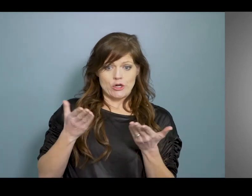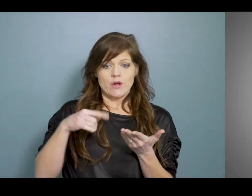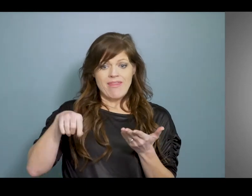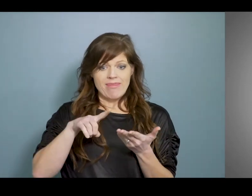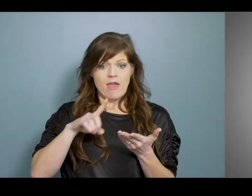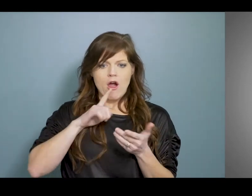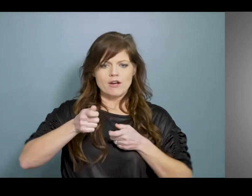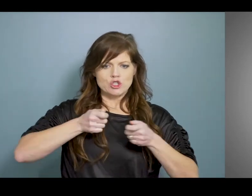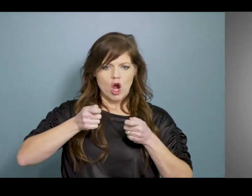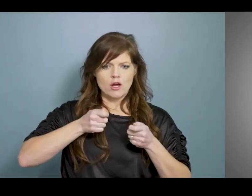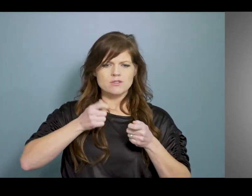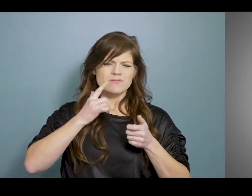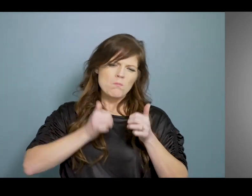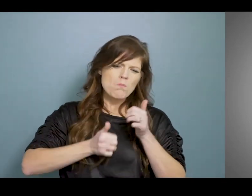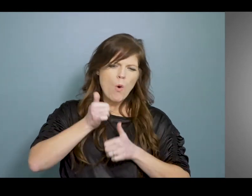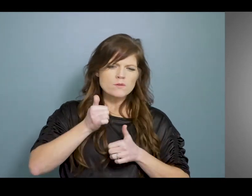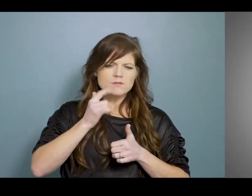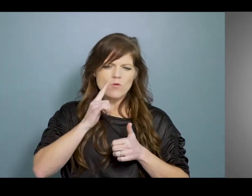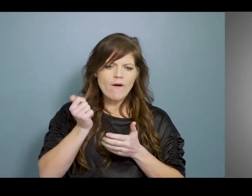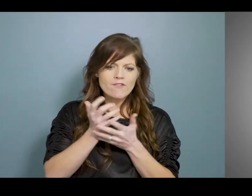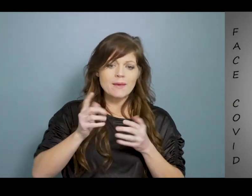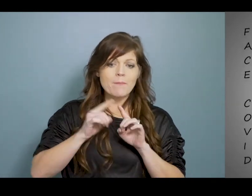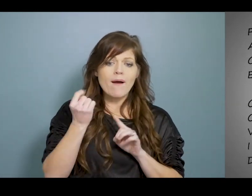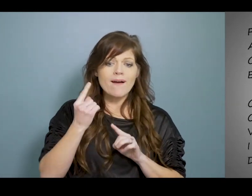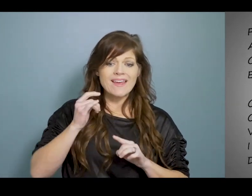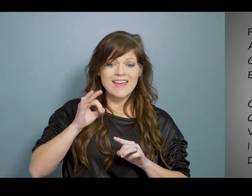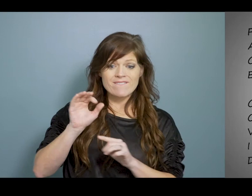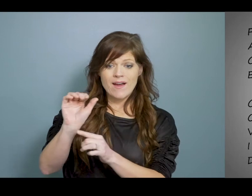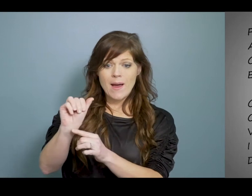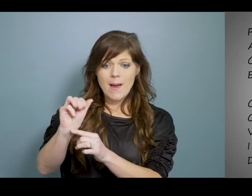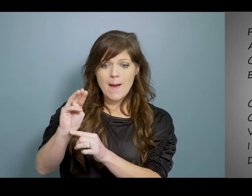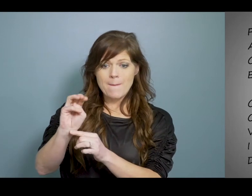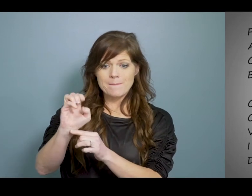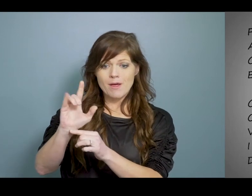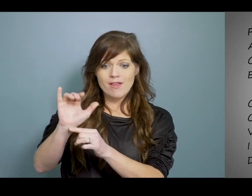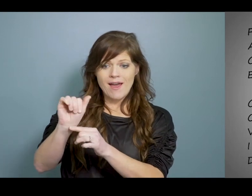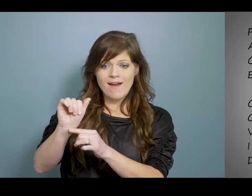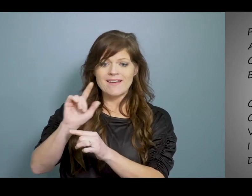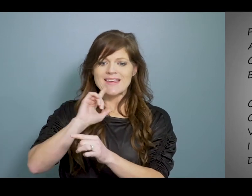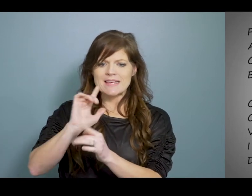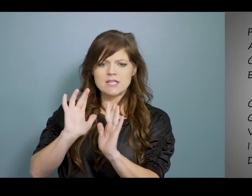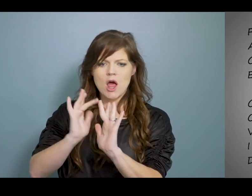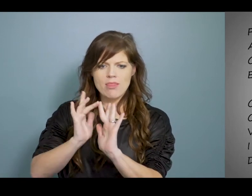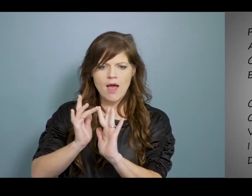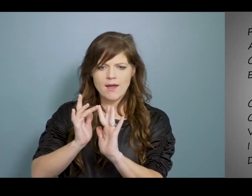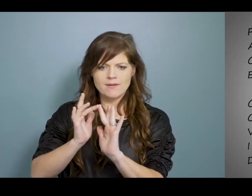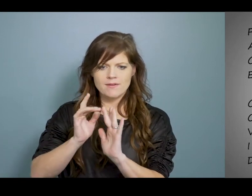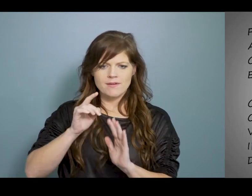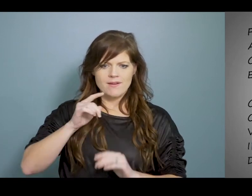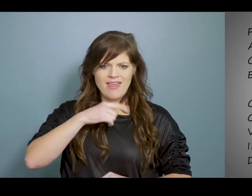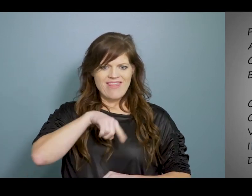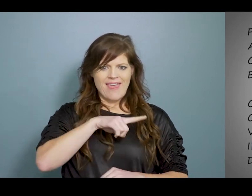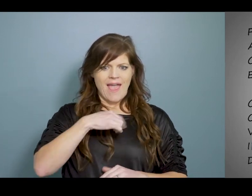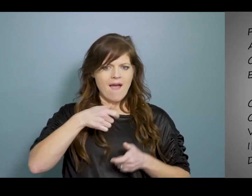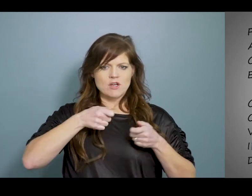your community. Please run through the steps of Face COVID as often as you can for the benefit of yourself,